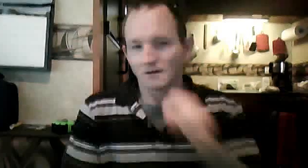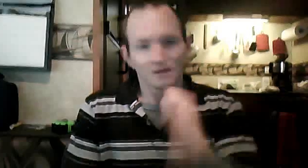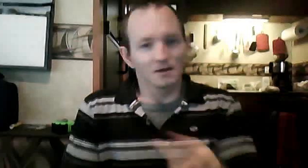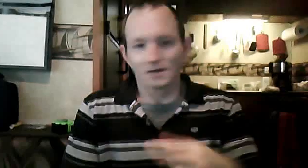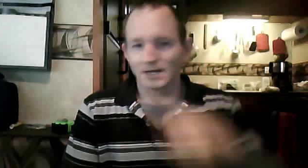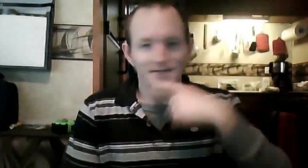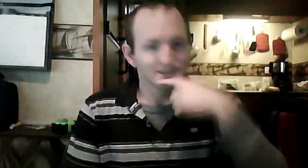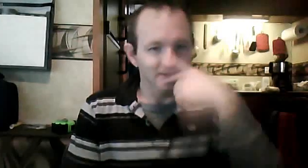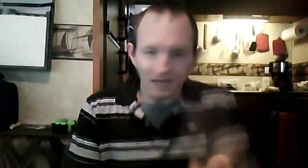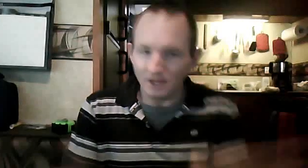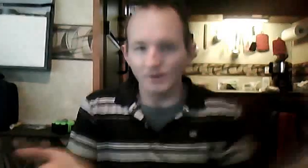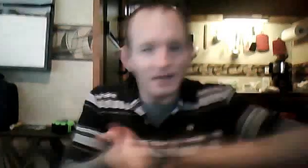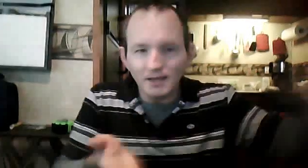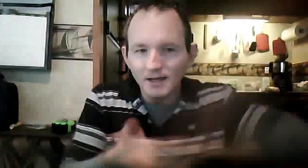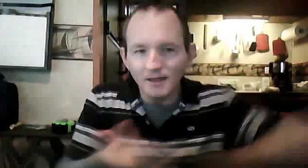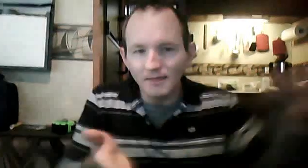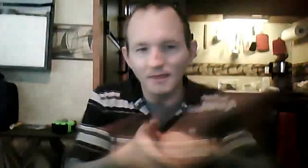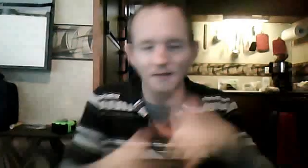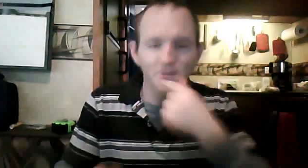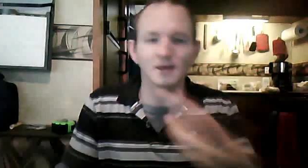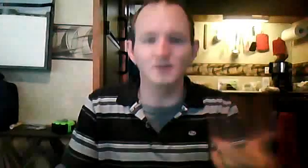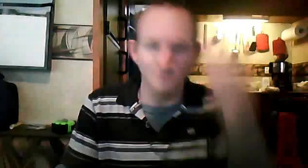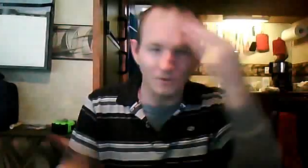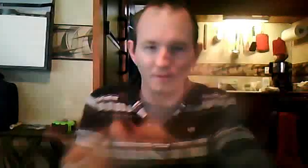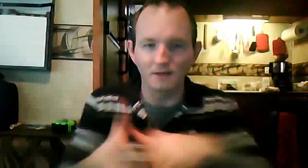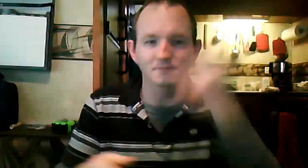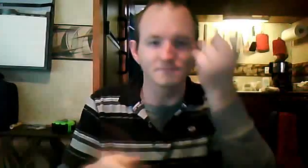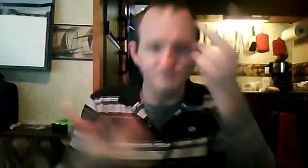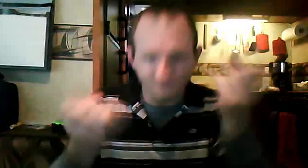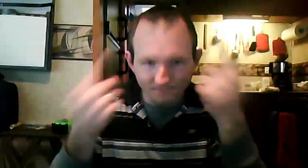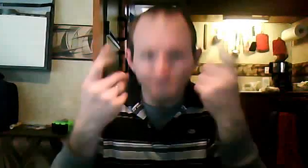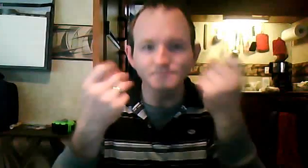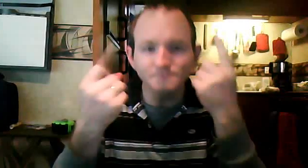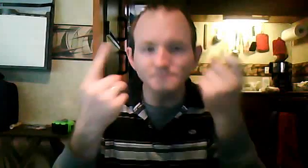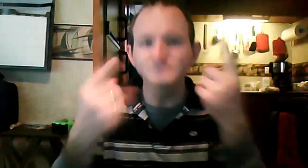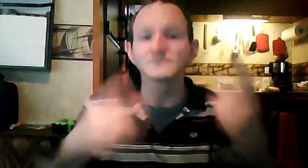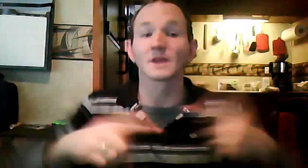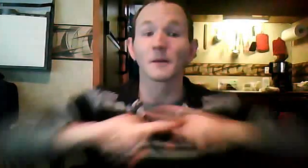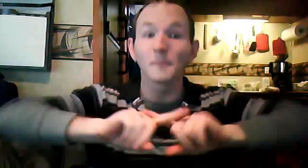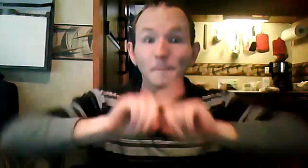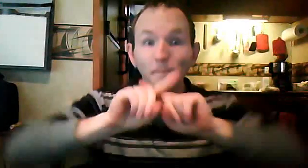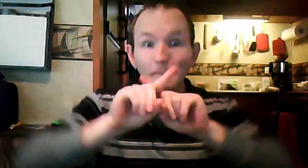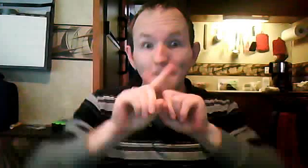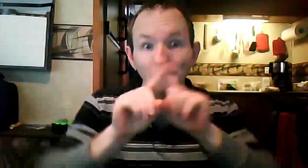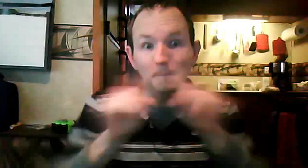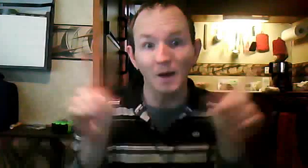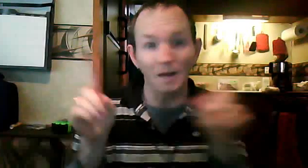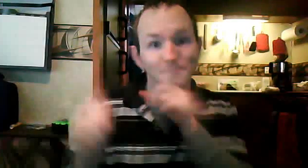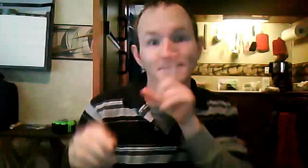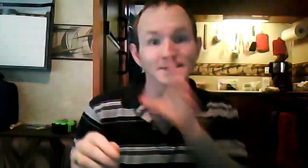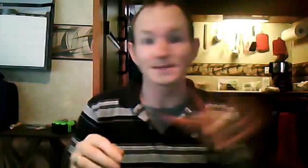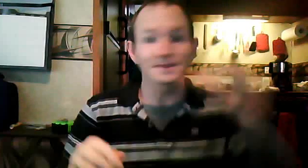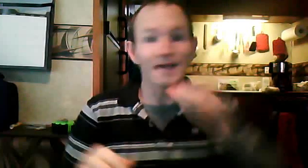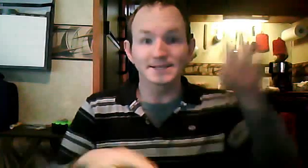she'd been strangled and stabbed to death her six-month-old baby was unharmed just a few feet away from sparkle's